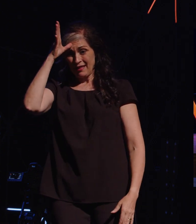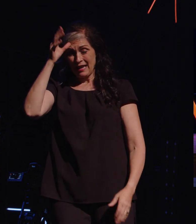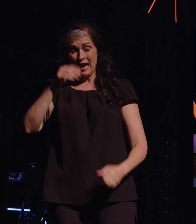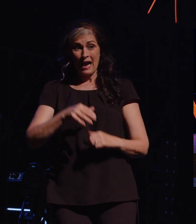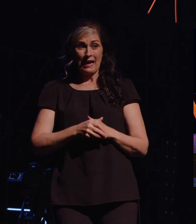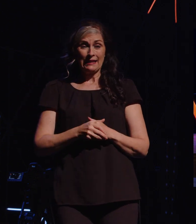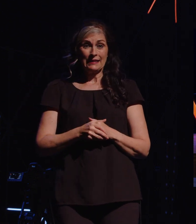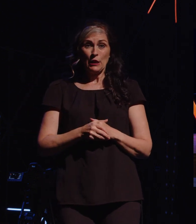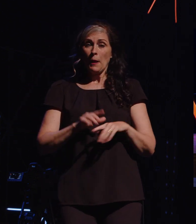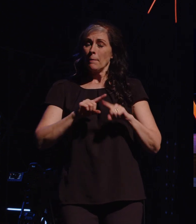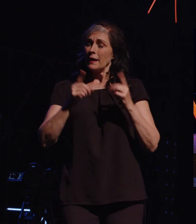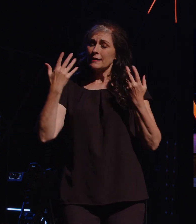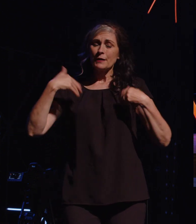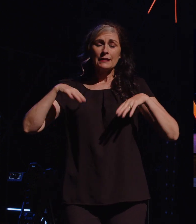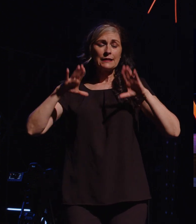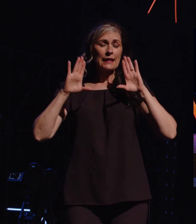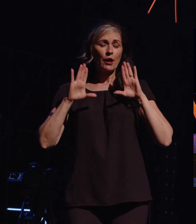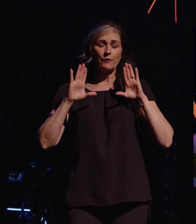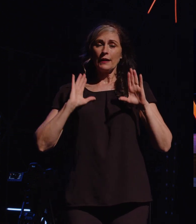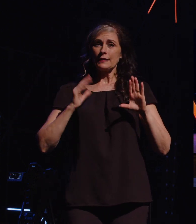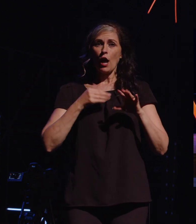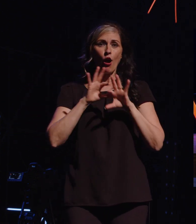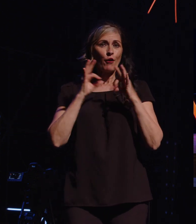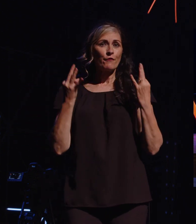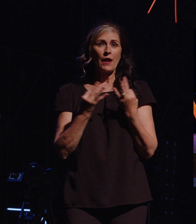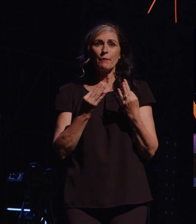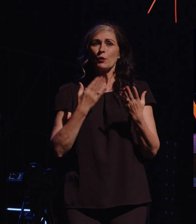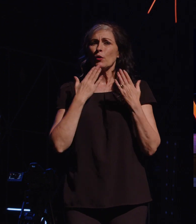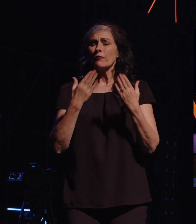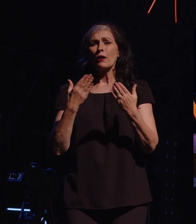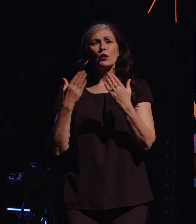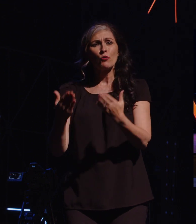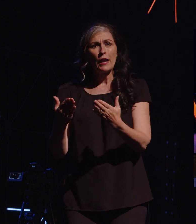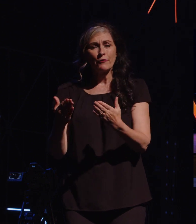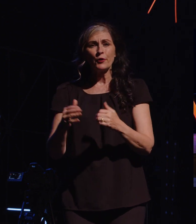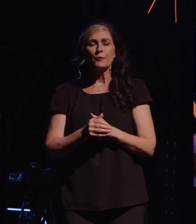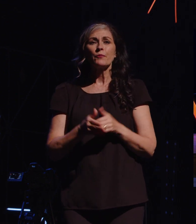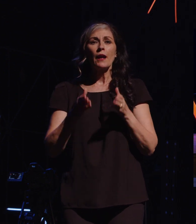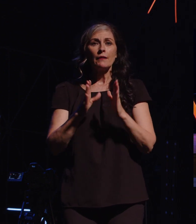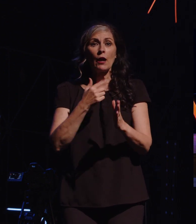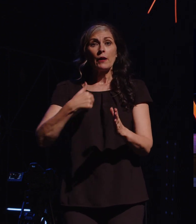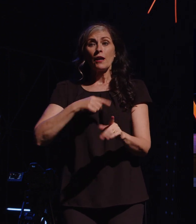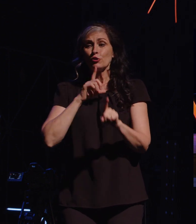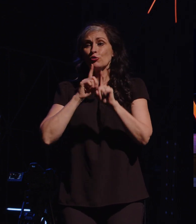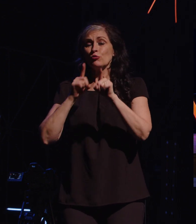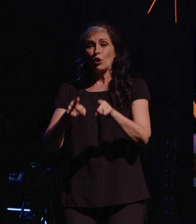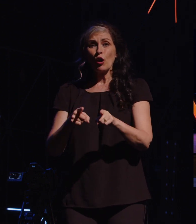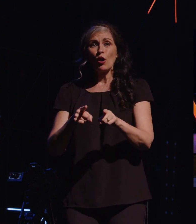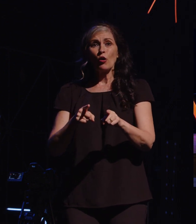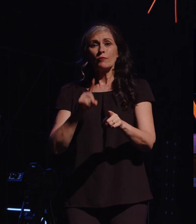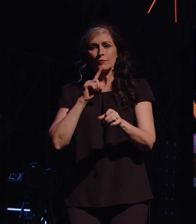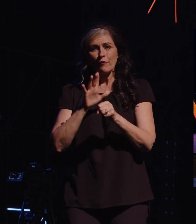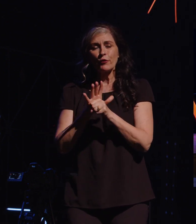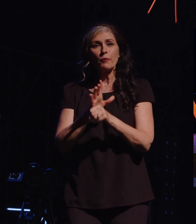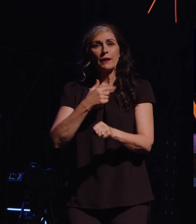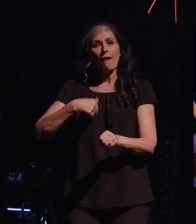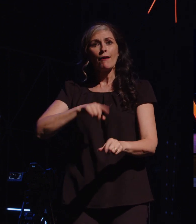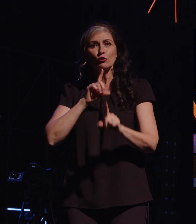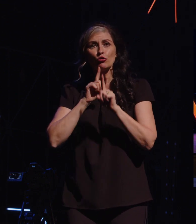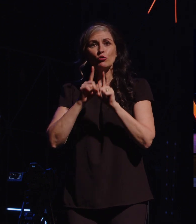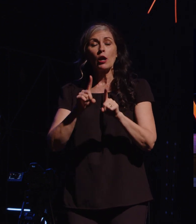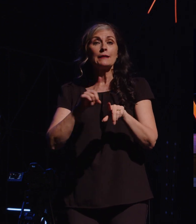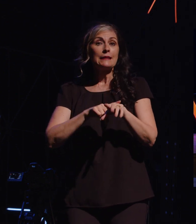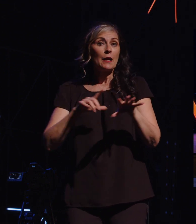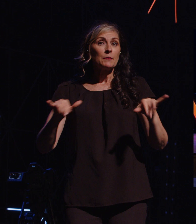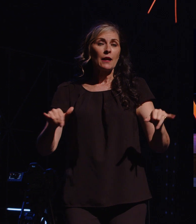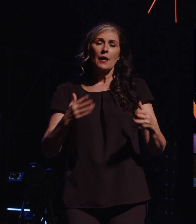But it has been. It's been a sacrifice for our families. We're very grateful for them, you know, allowing us to go and affirming us to go. But at the